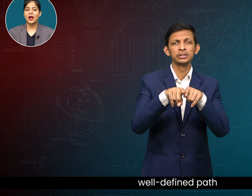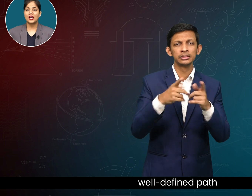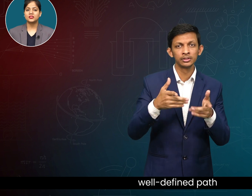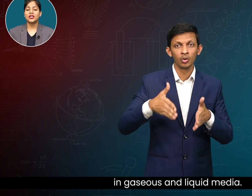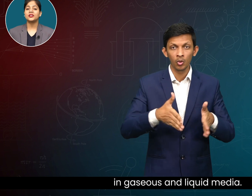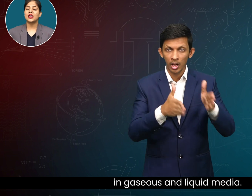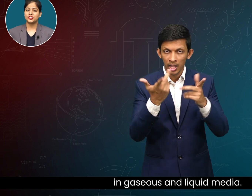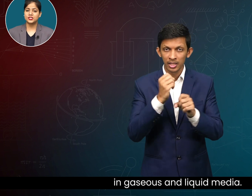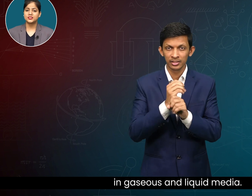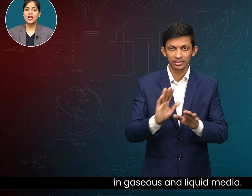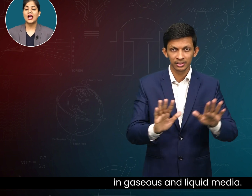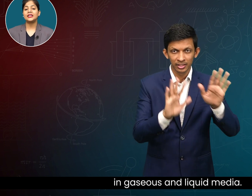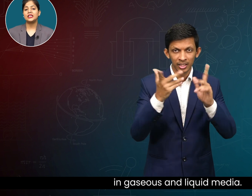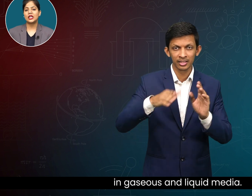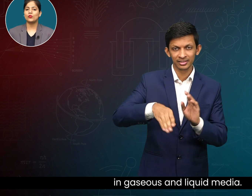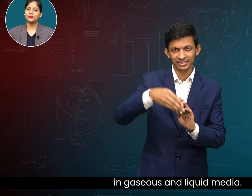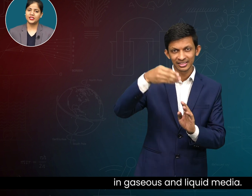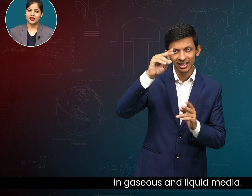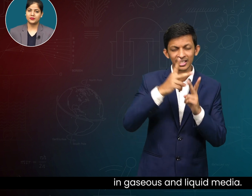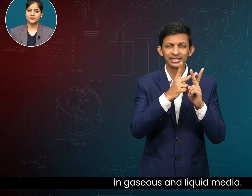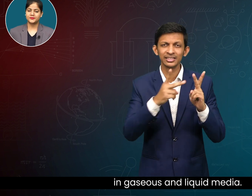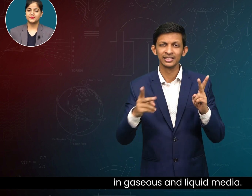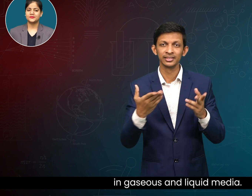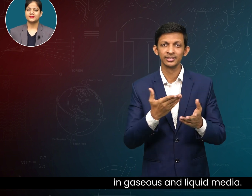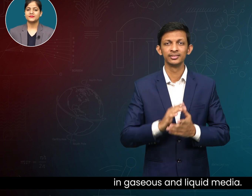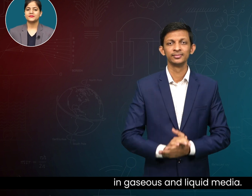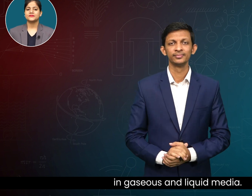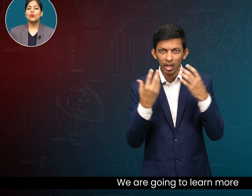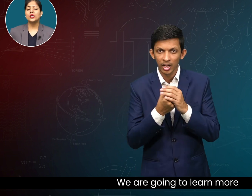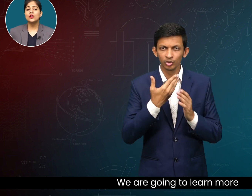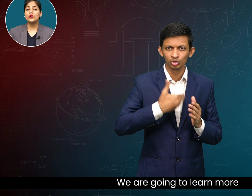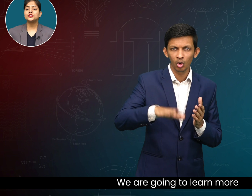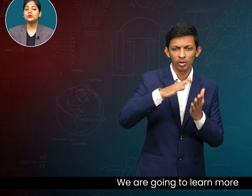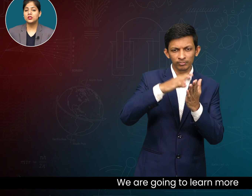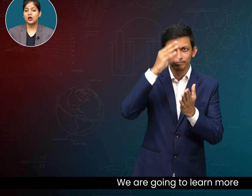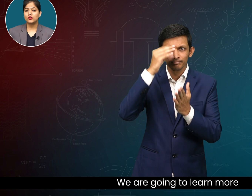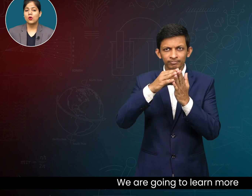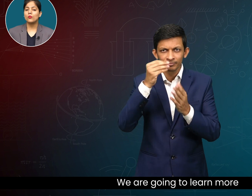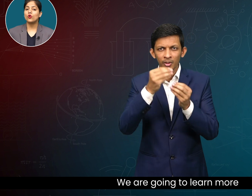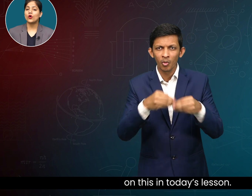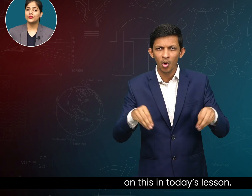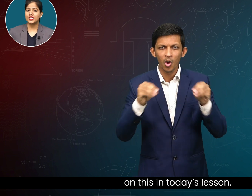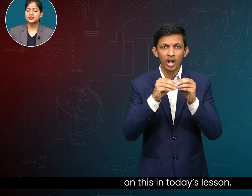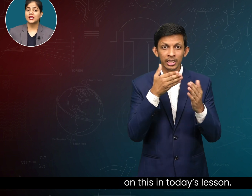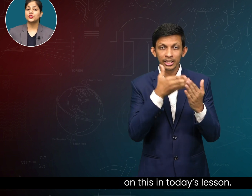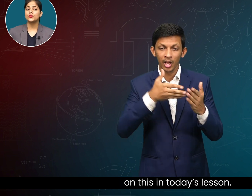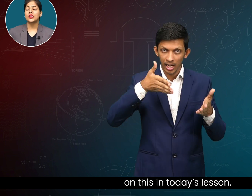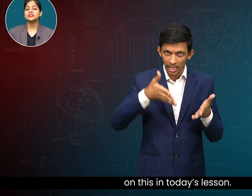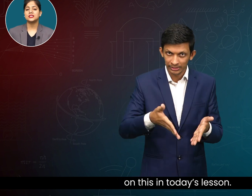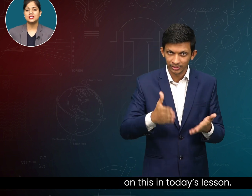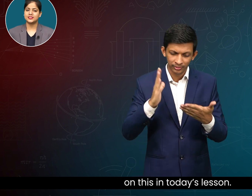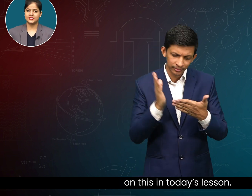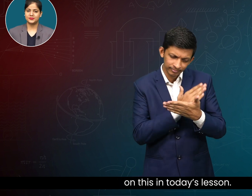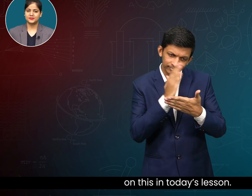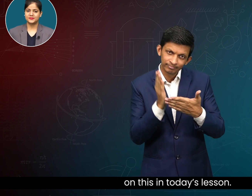well-defined path in gaseous and liquid media. We are going to learn more on this in